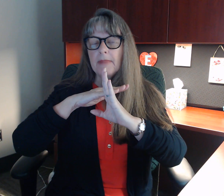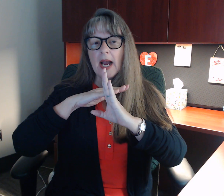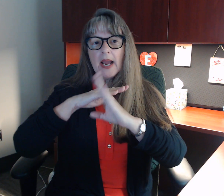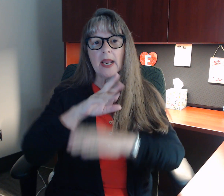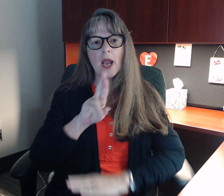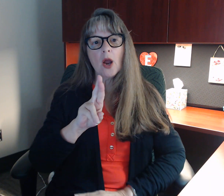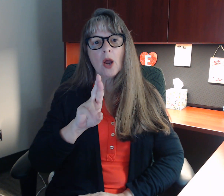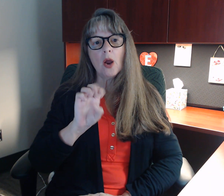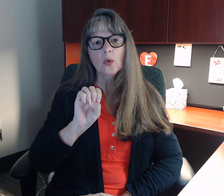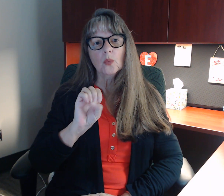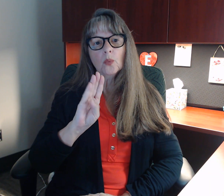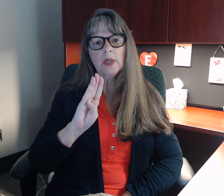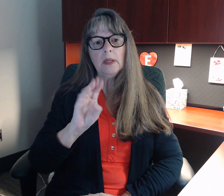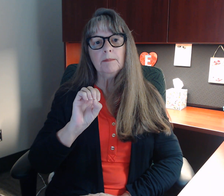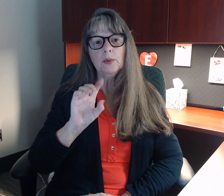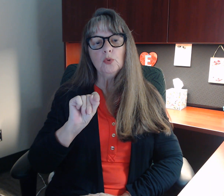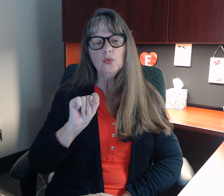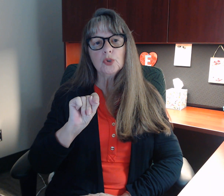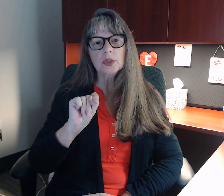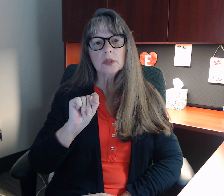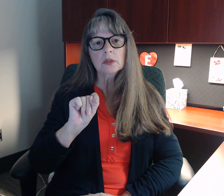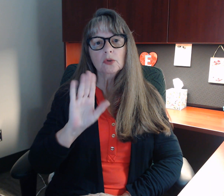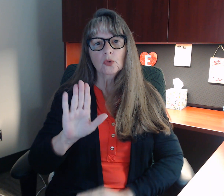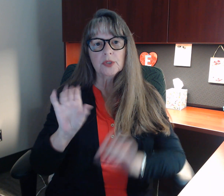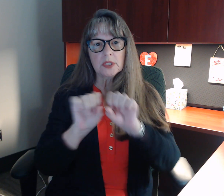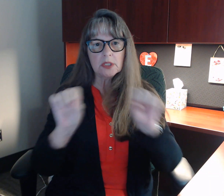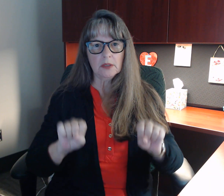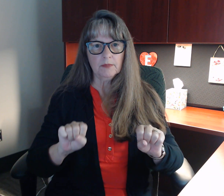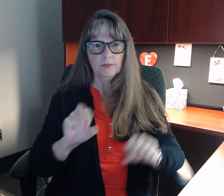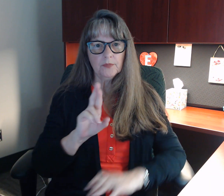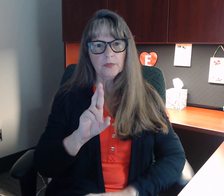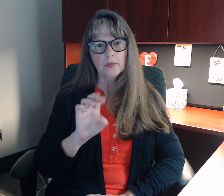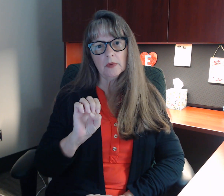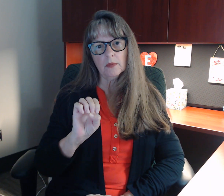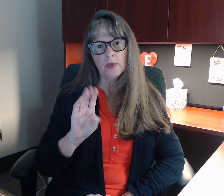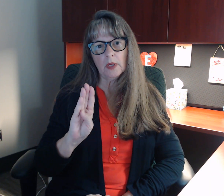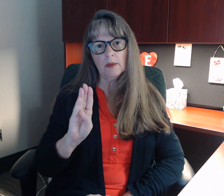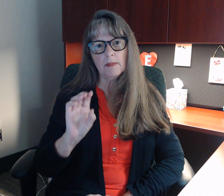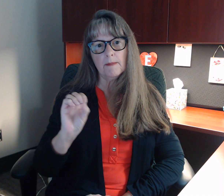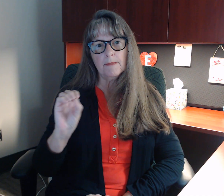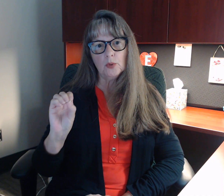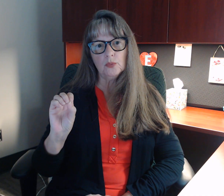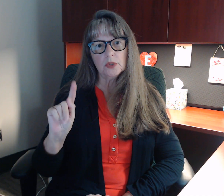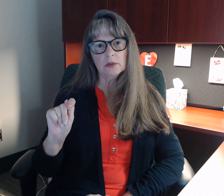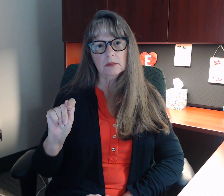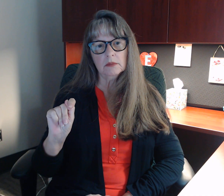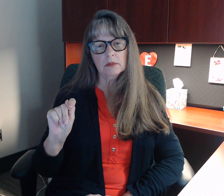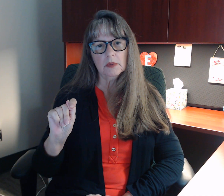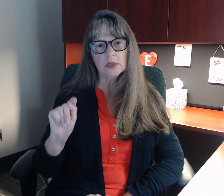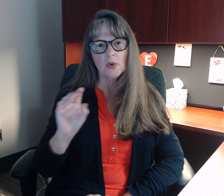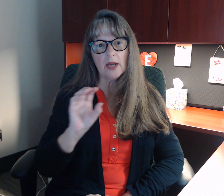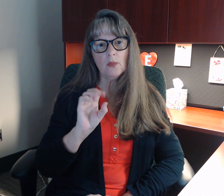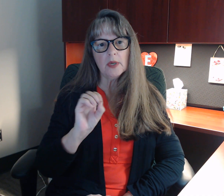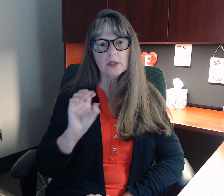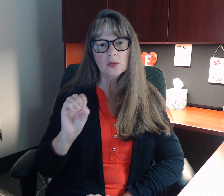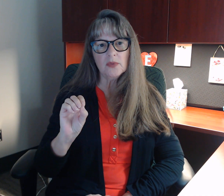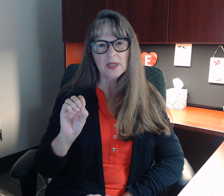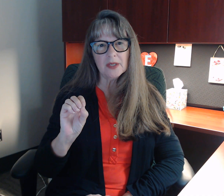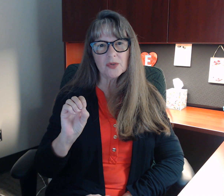by reboot your system. Reboot. So I don't want to do this, right?